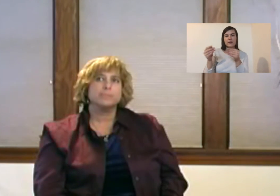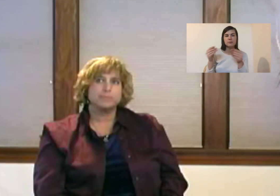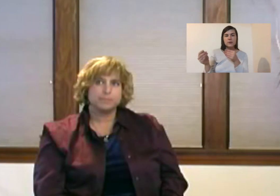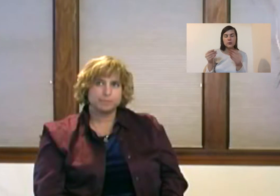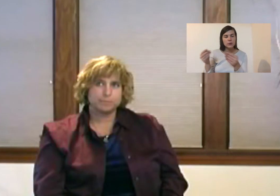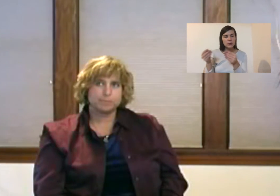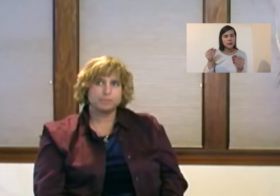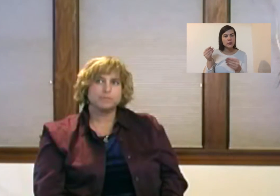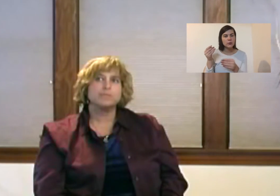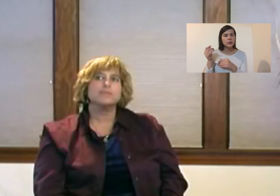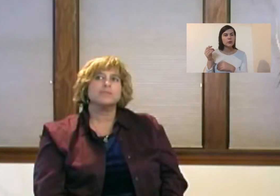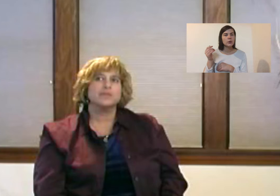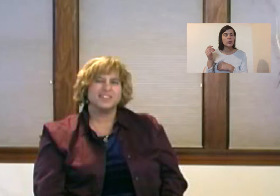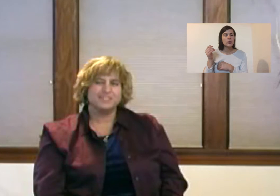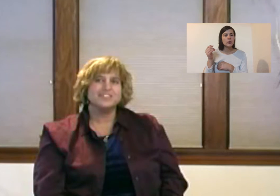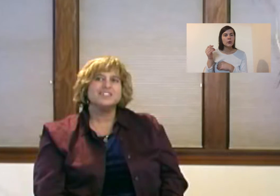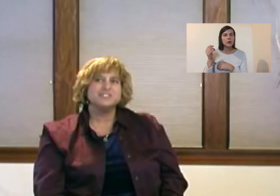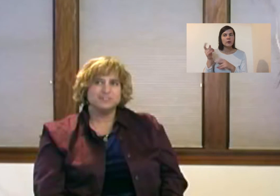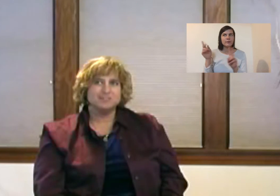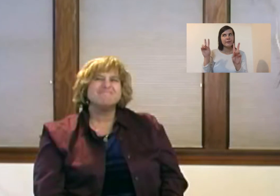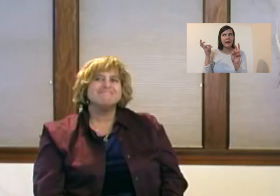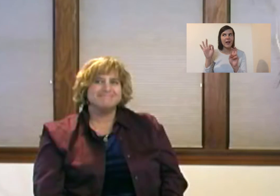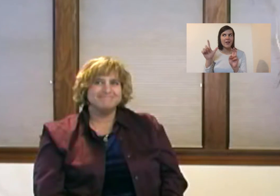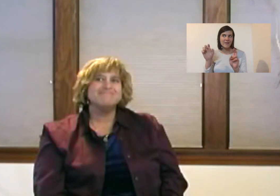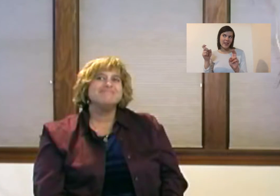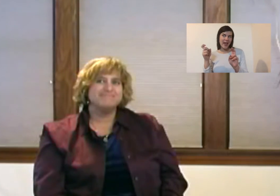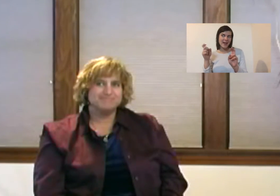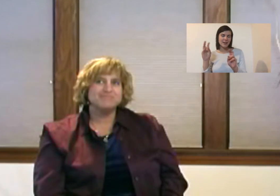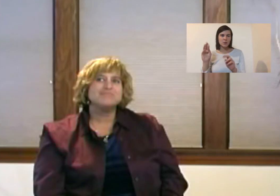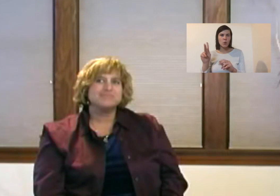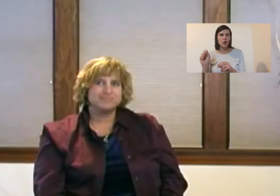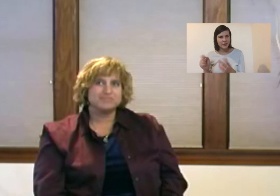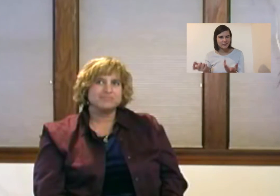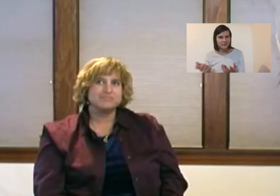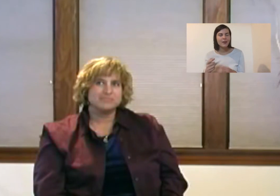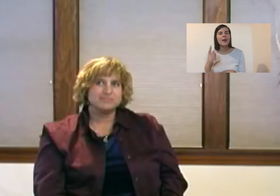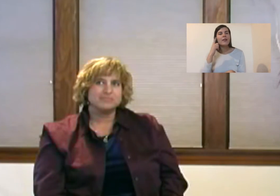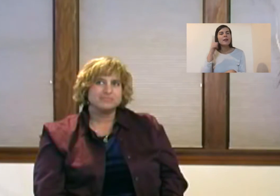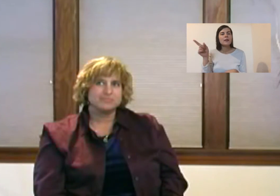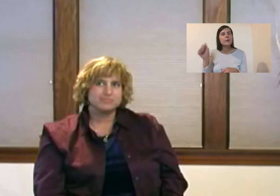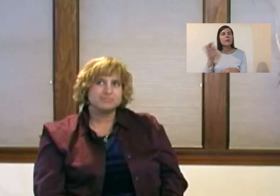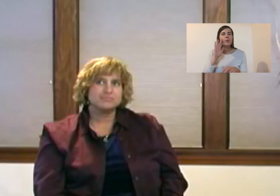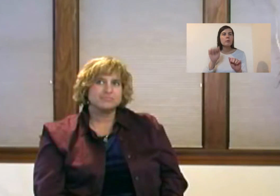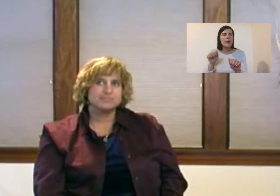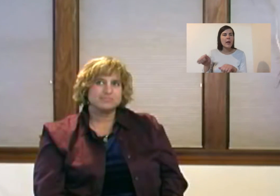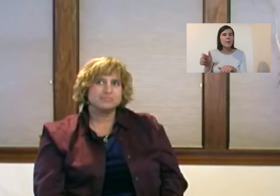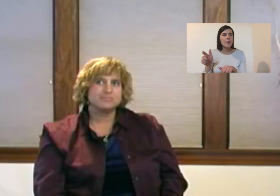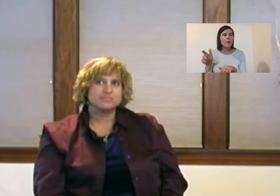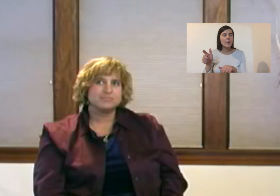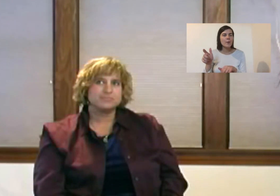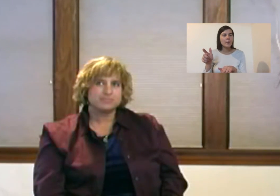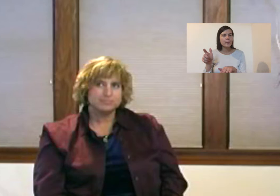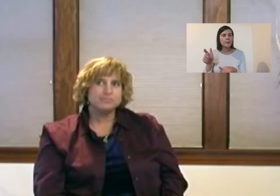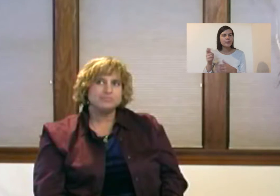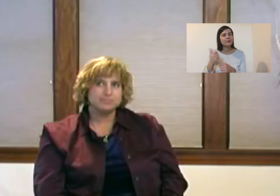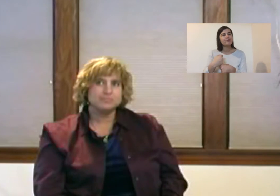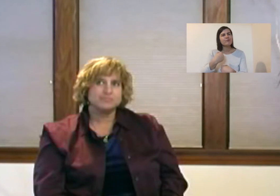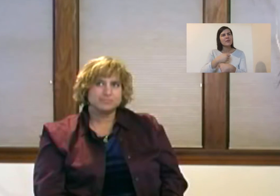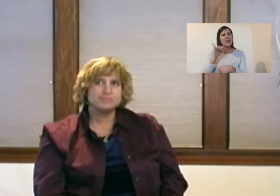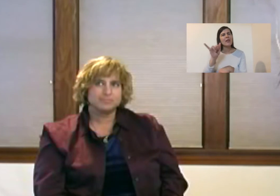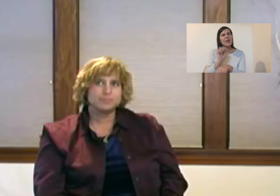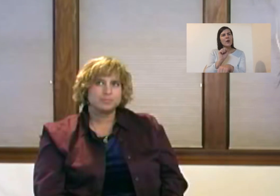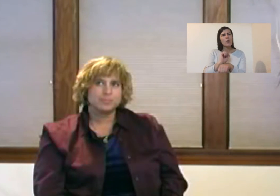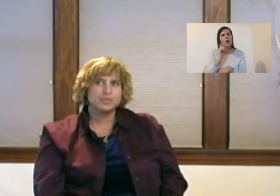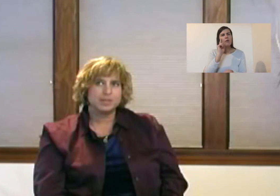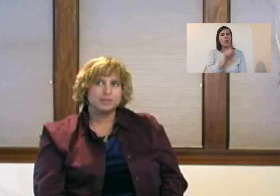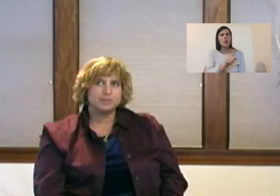too, hence the name FlexWorks. Um, so they would really be able to, I think, make it work. Initially, it